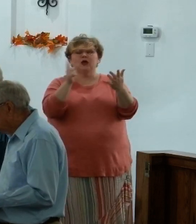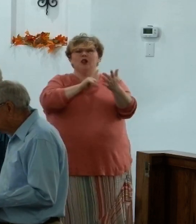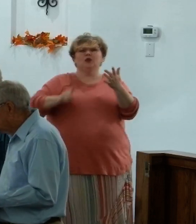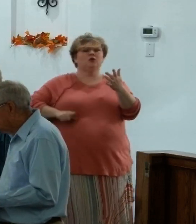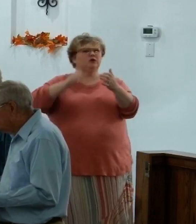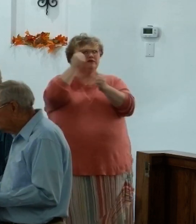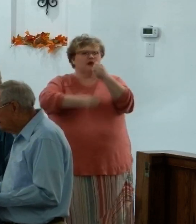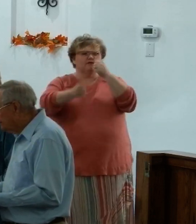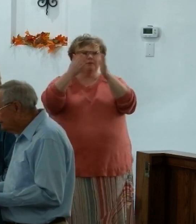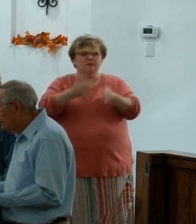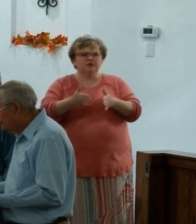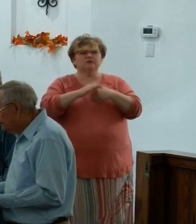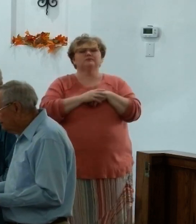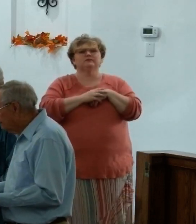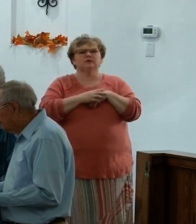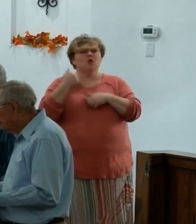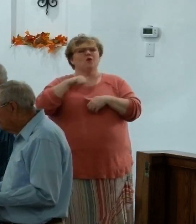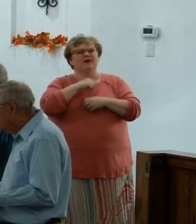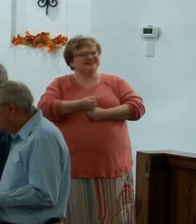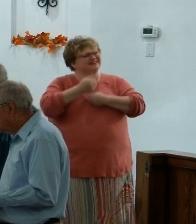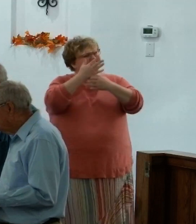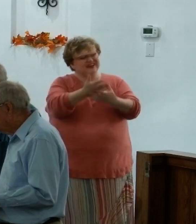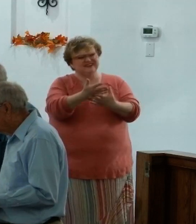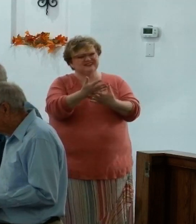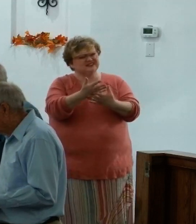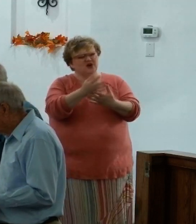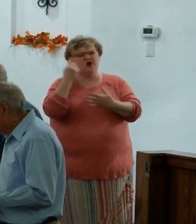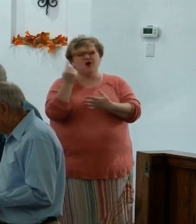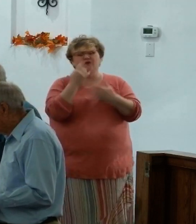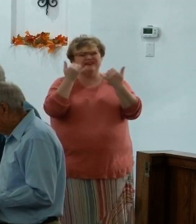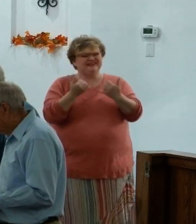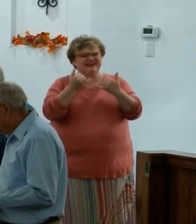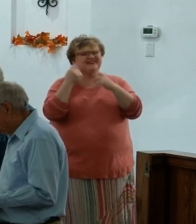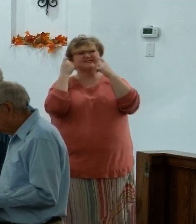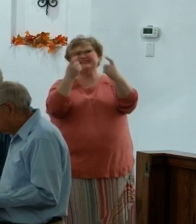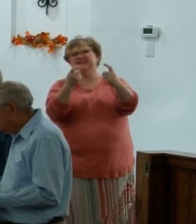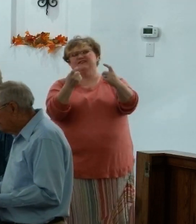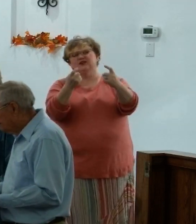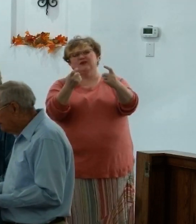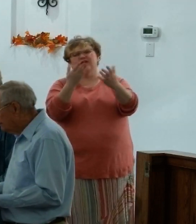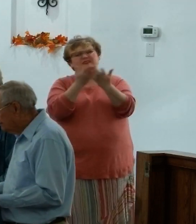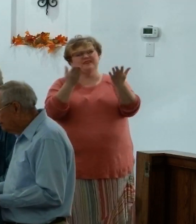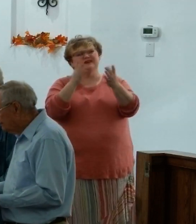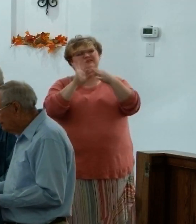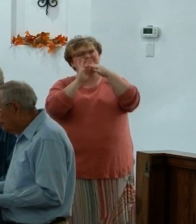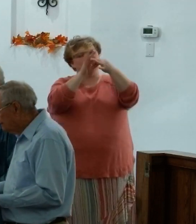earth, we confess that we can only just now give unto you that which is yours